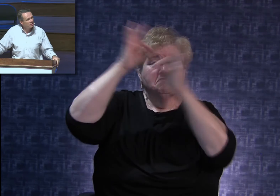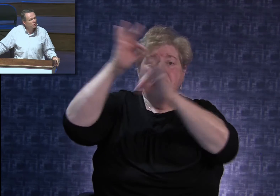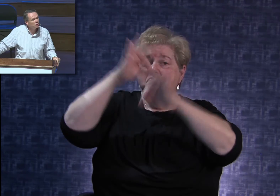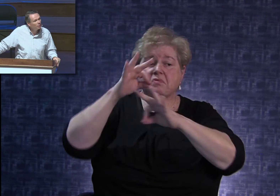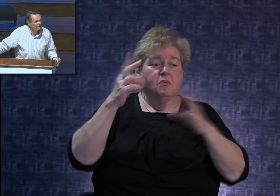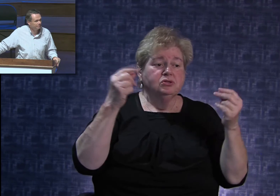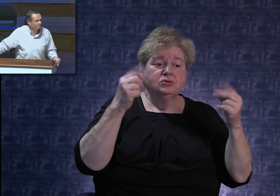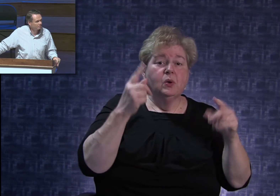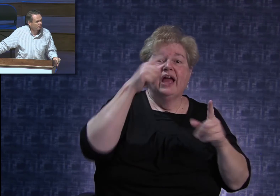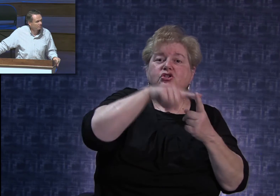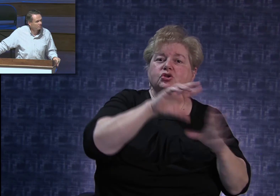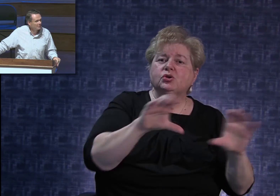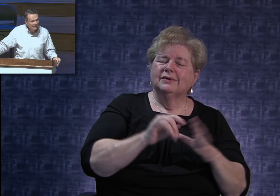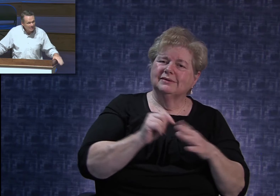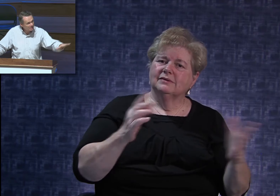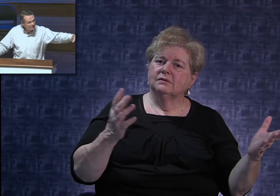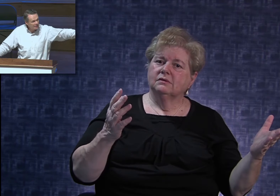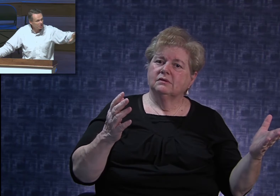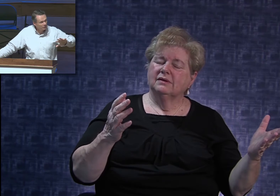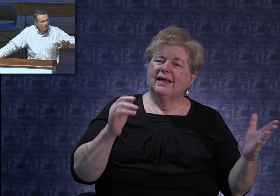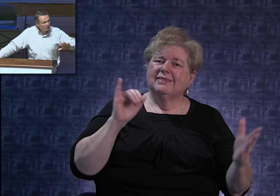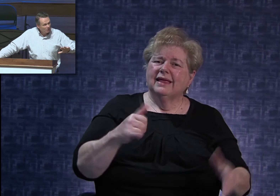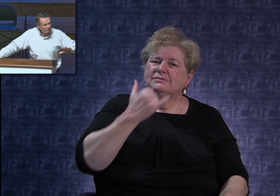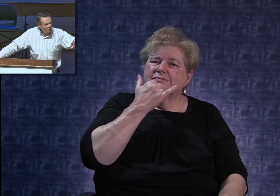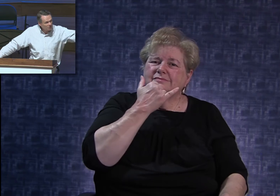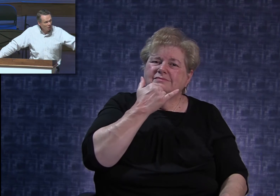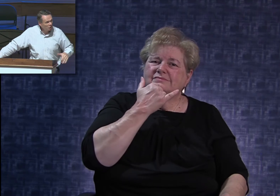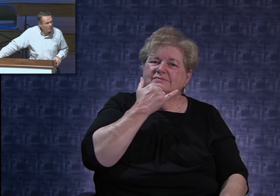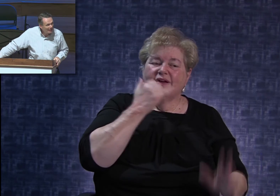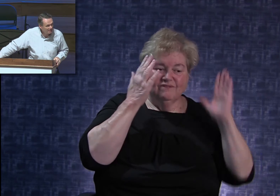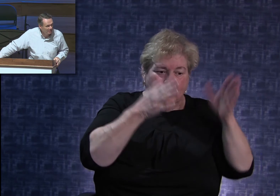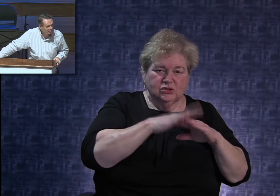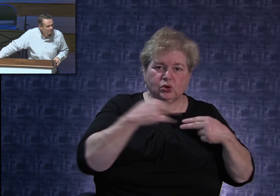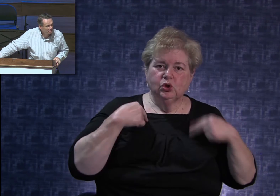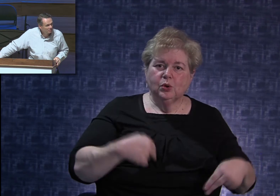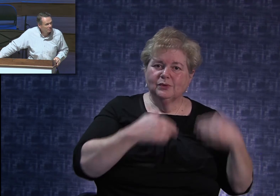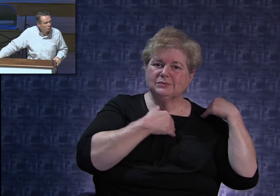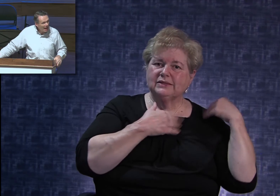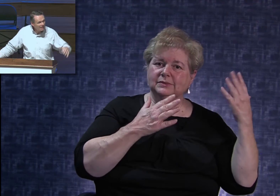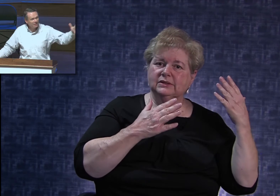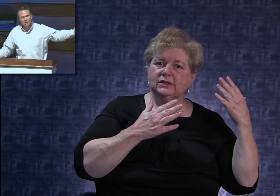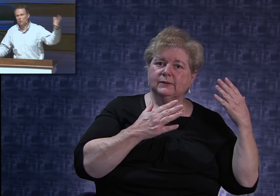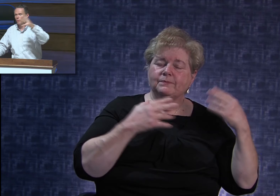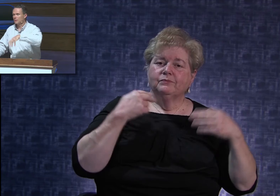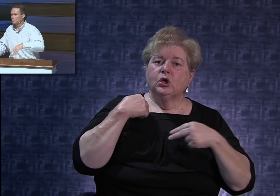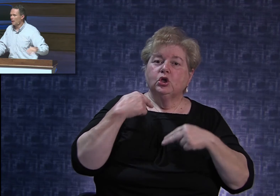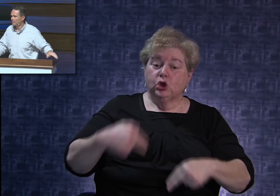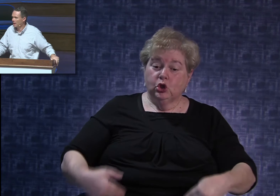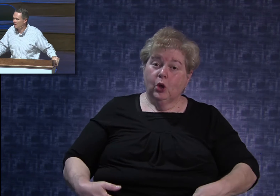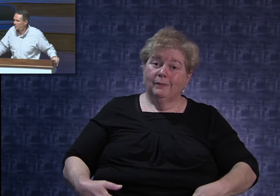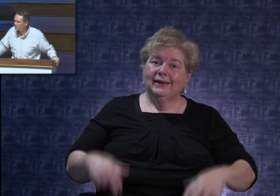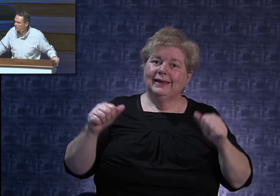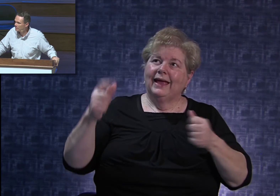to do until you do it. Okay, that's the ditch of focusing on humanity. Humanity determines the